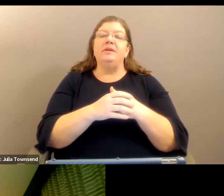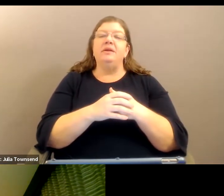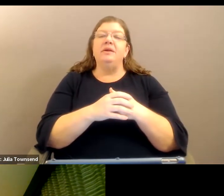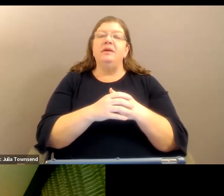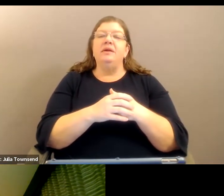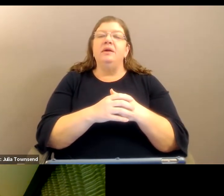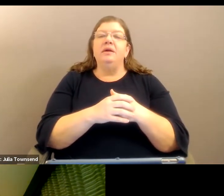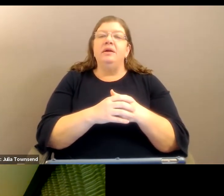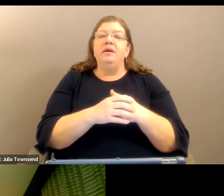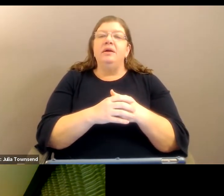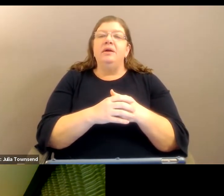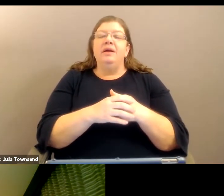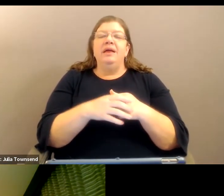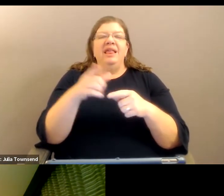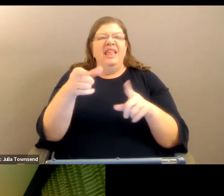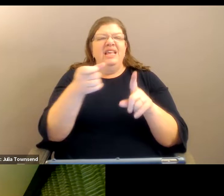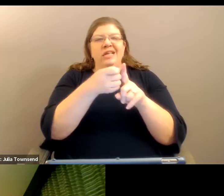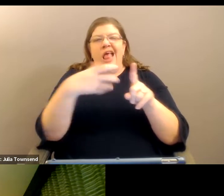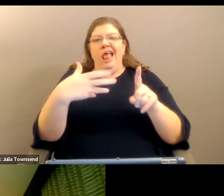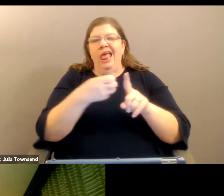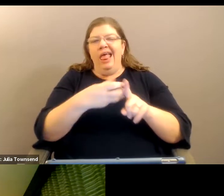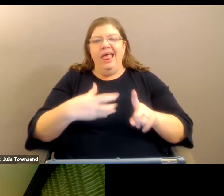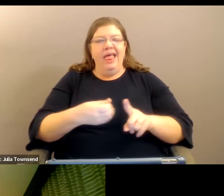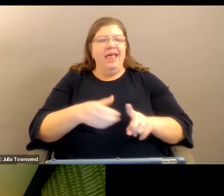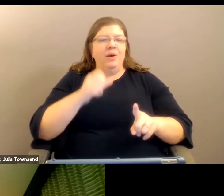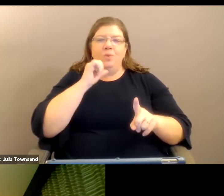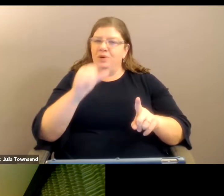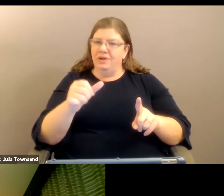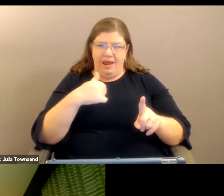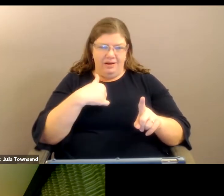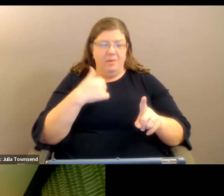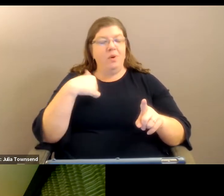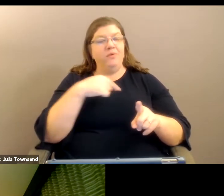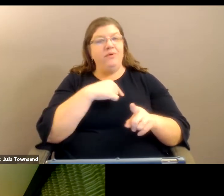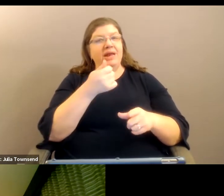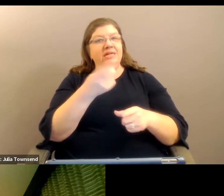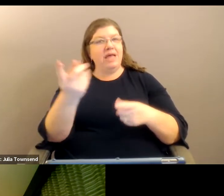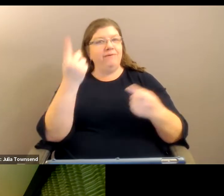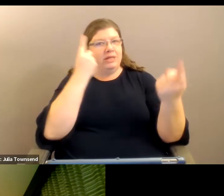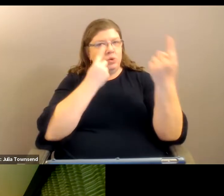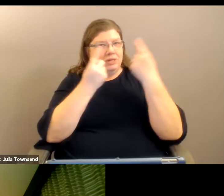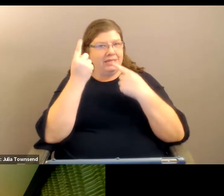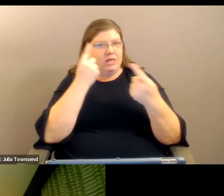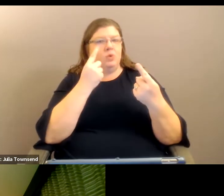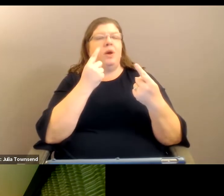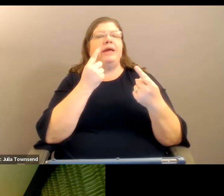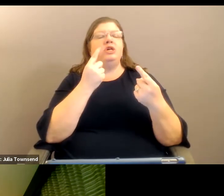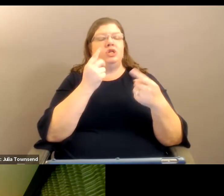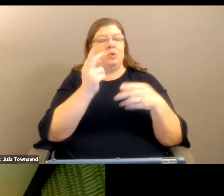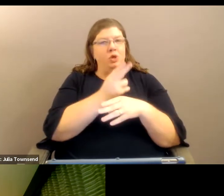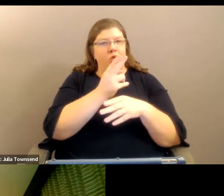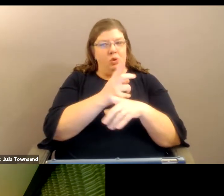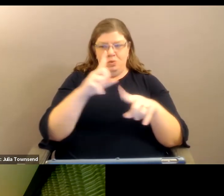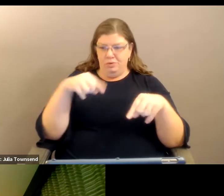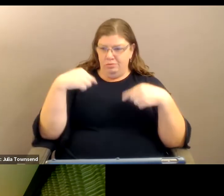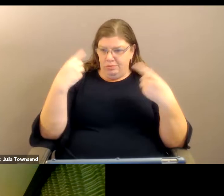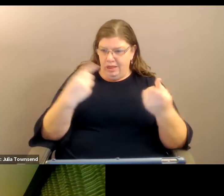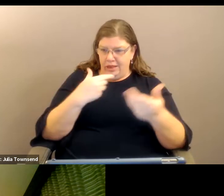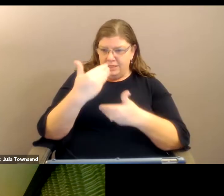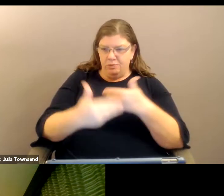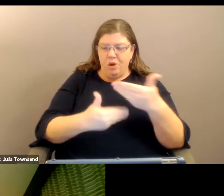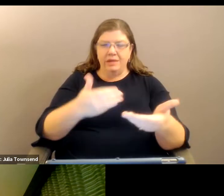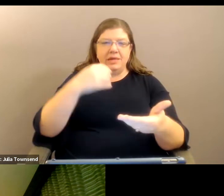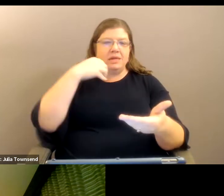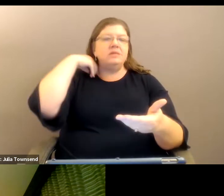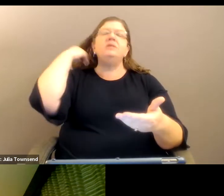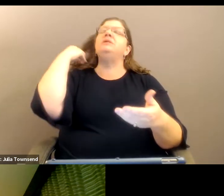I won't review these in length again, but as you know, we've had several considerations that we used through this process, and the first